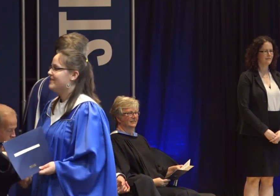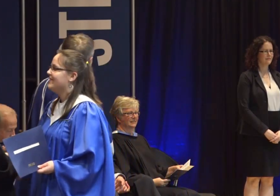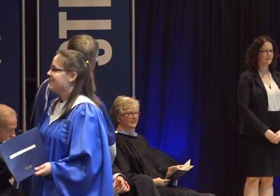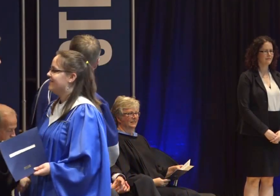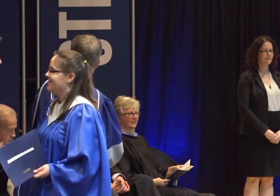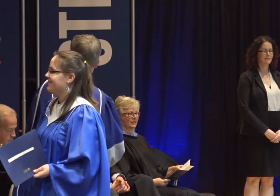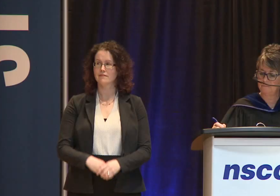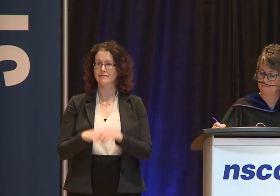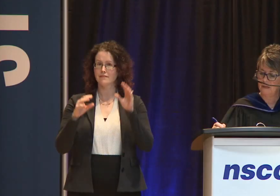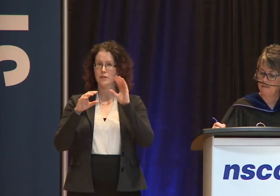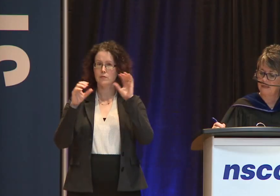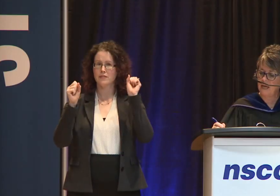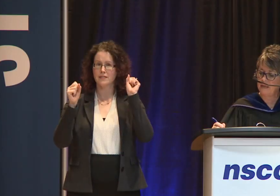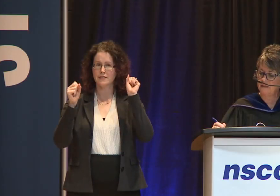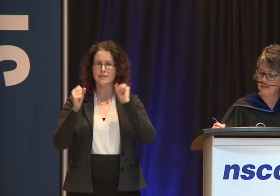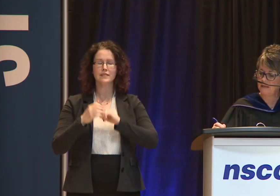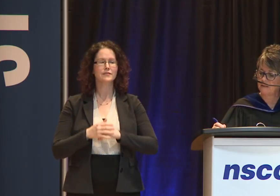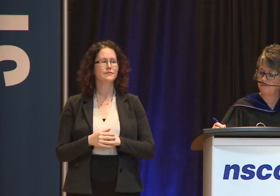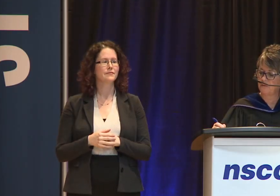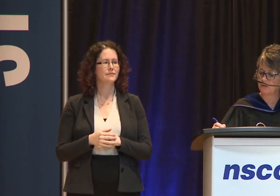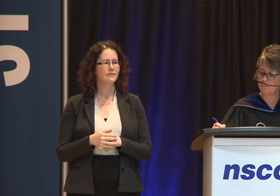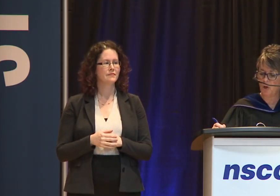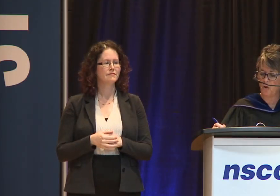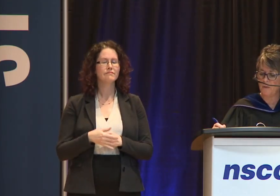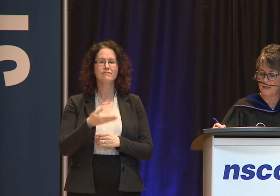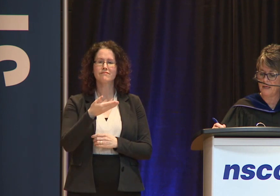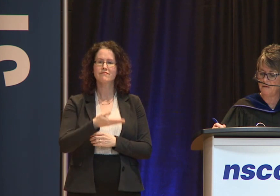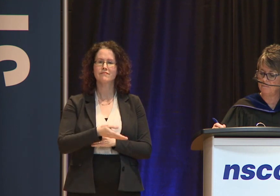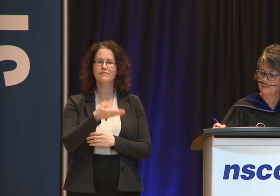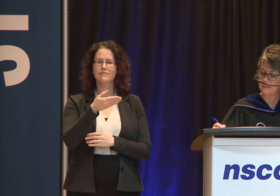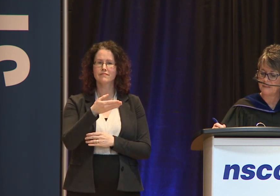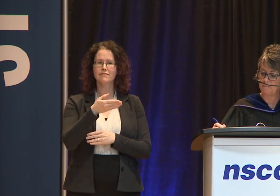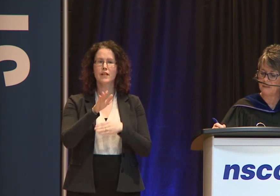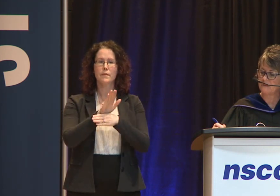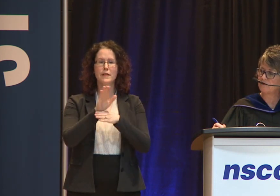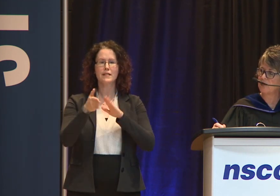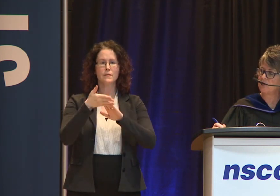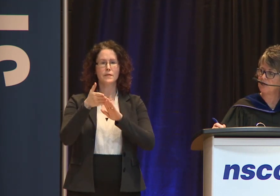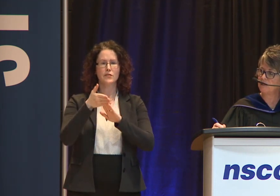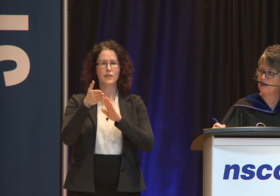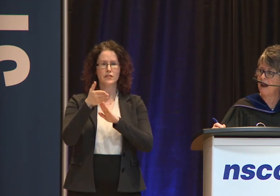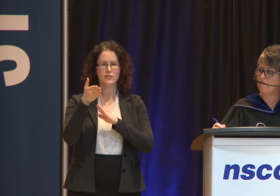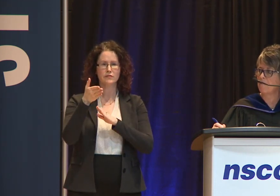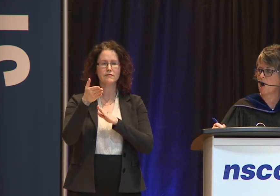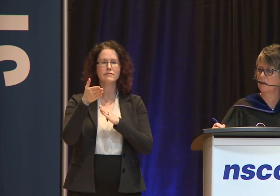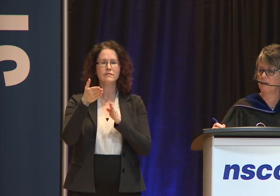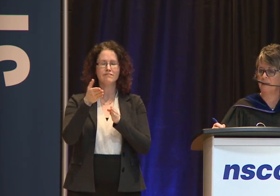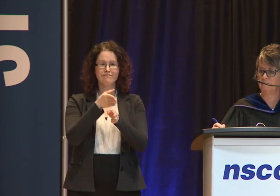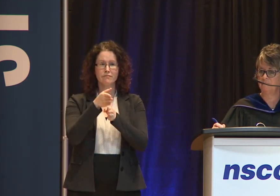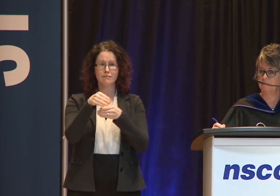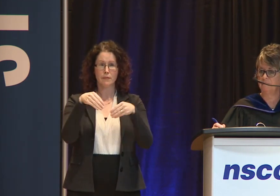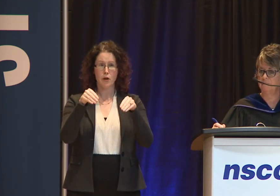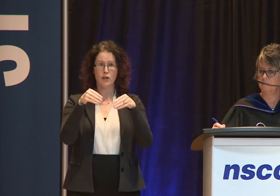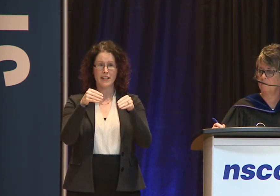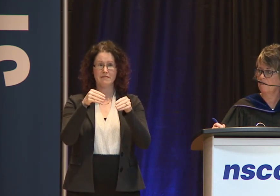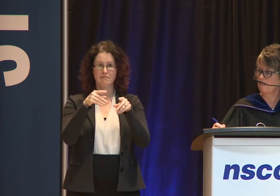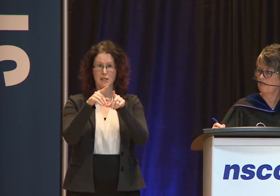minute. Mr. President, the candidates for the Diploma in Business Administration, Marketing.